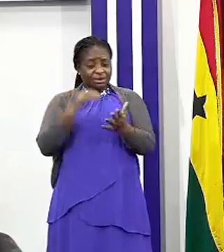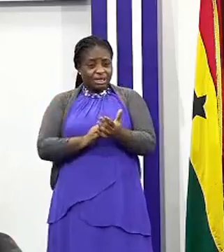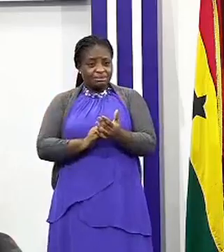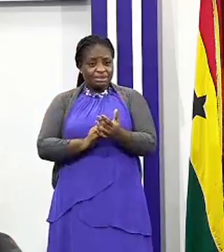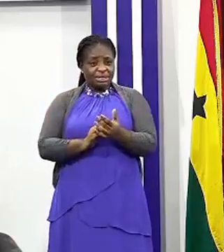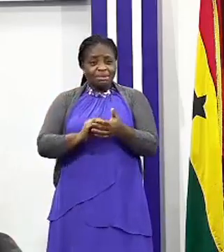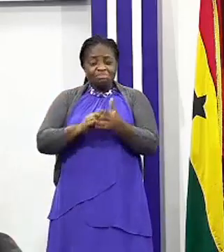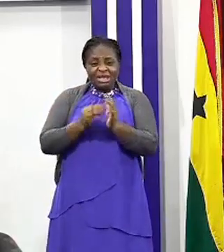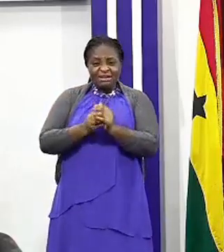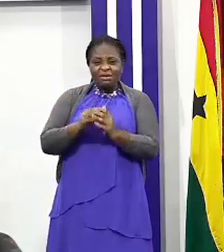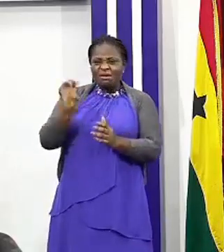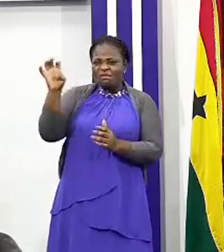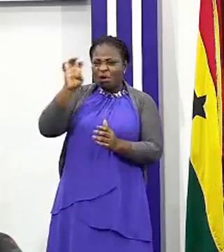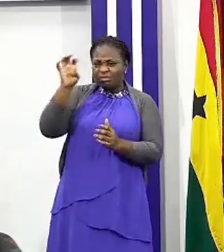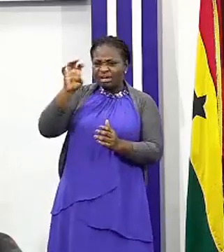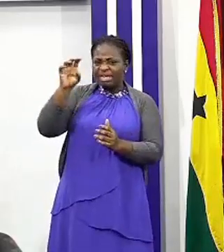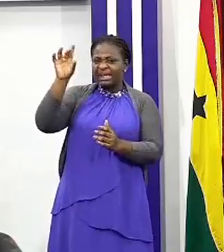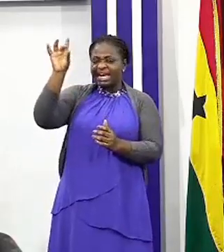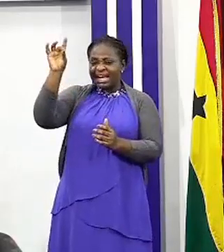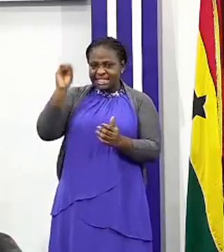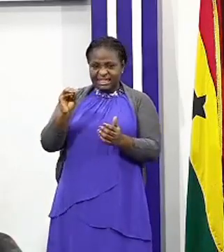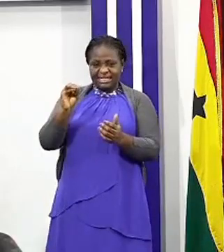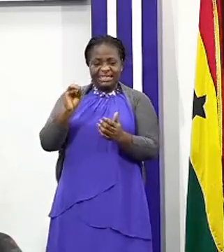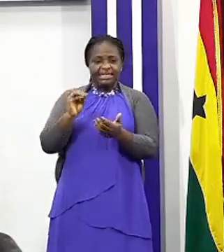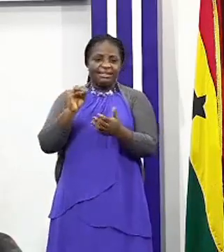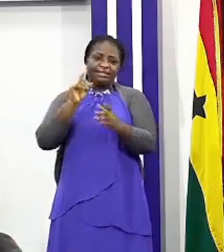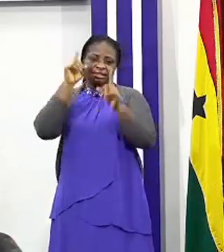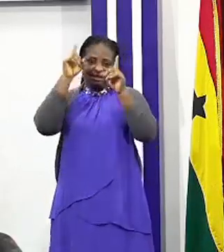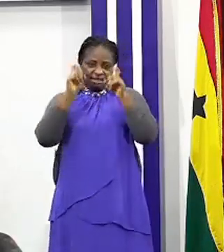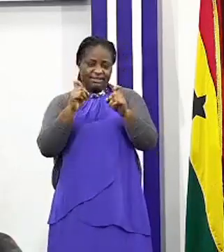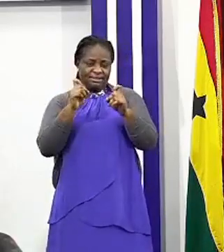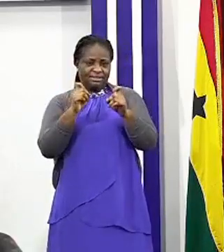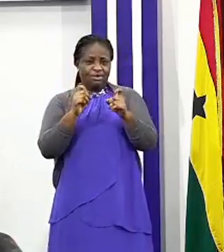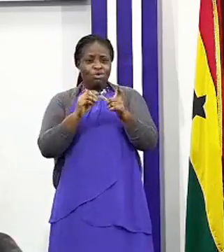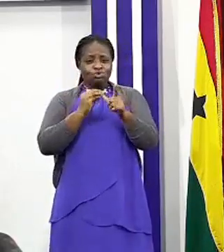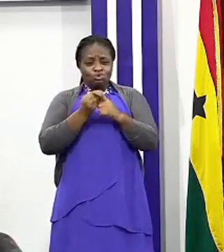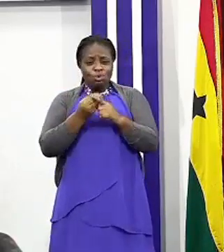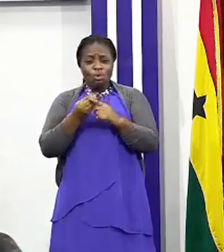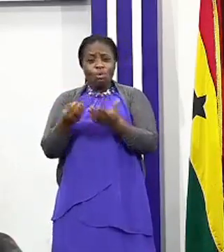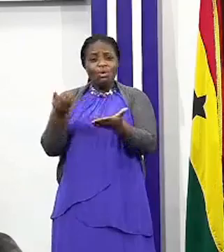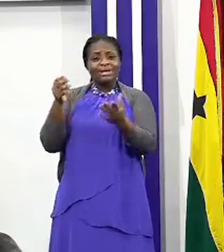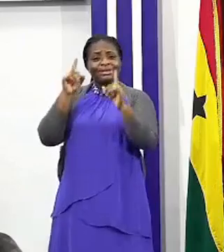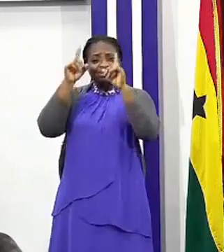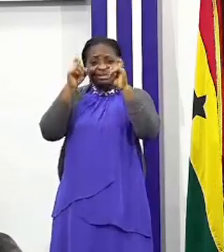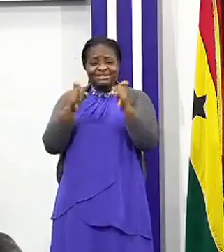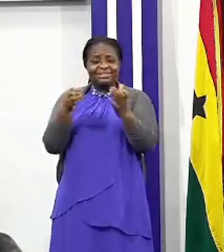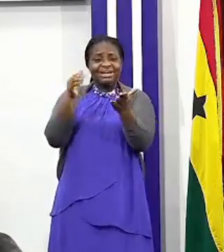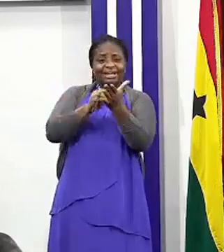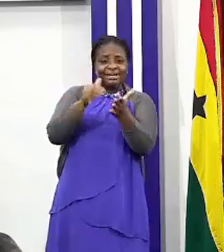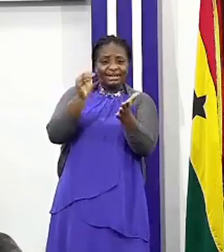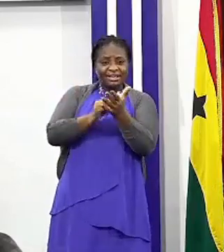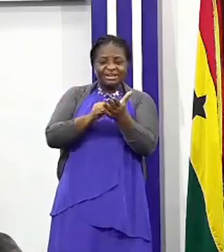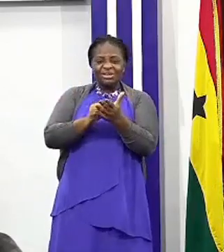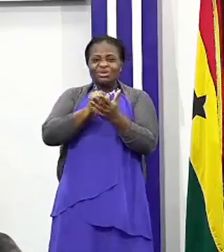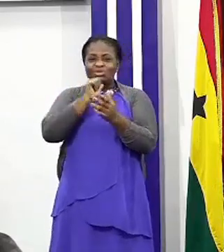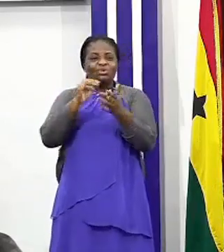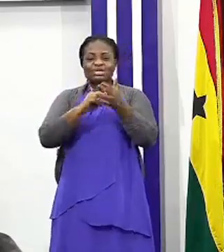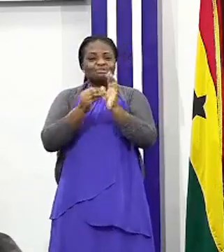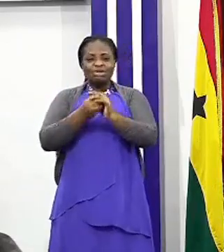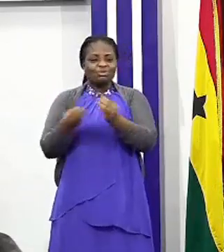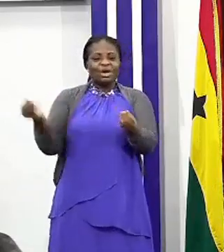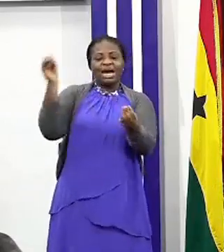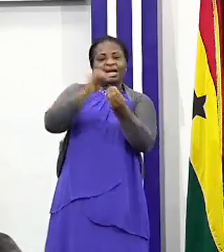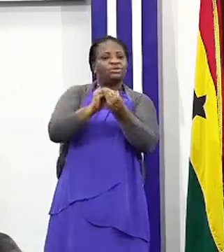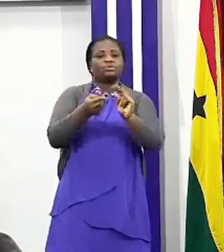480 samples or 480 tests. So the retests are insignificant compared to the total number of tests that we've done.